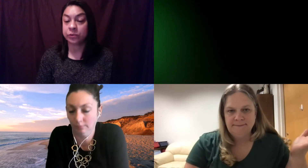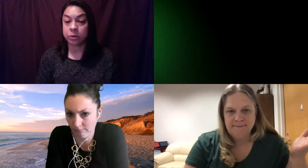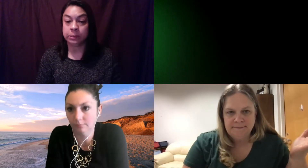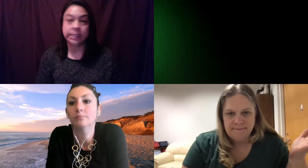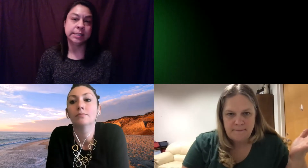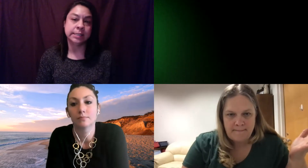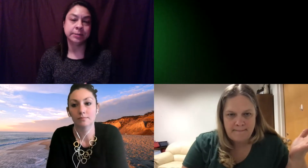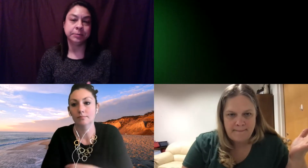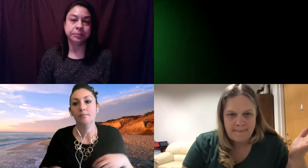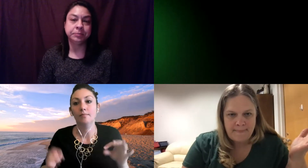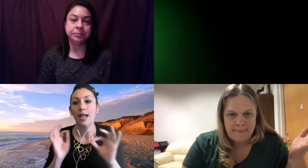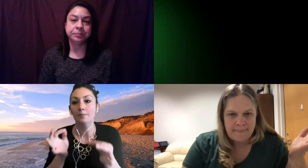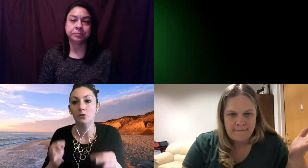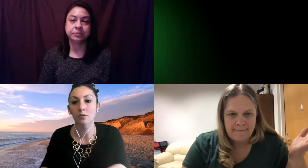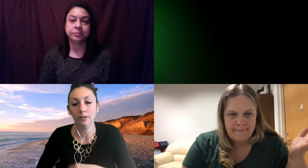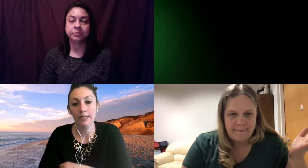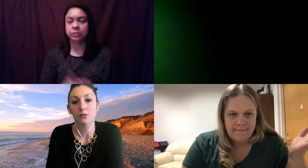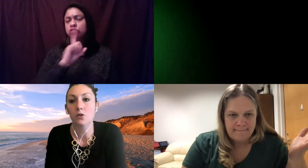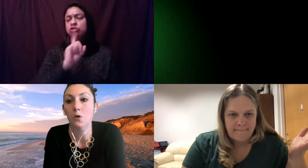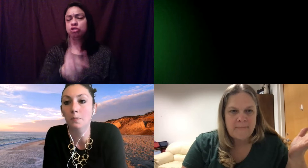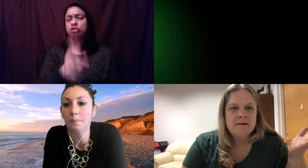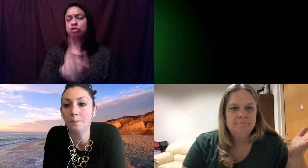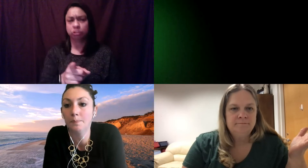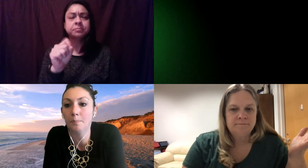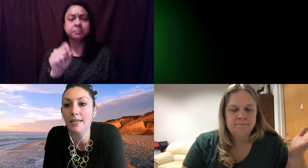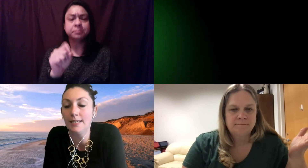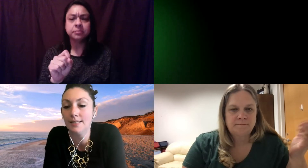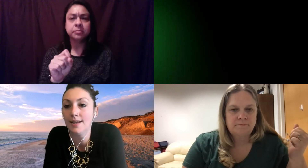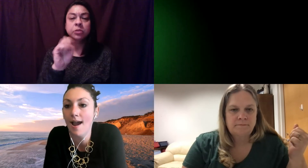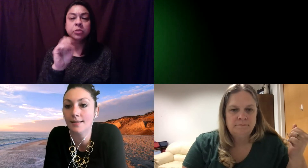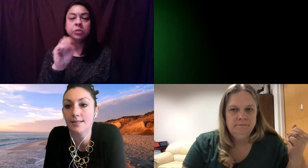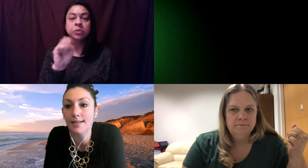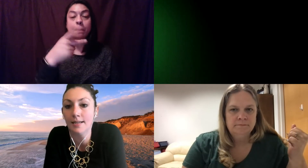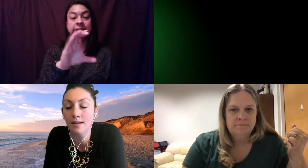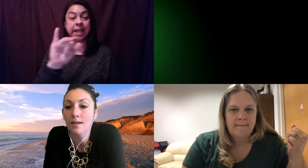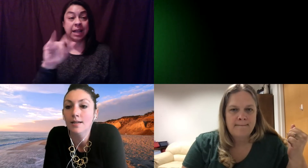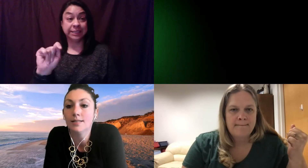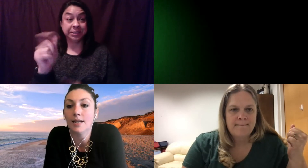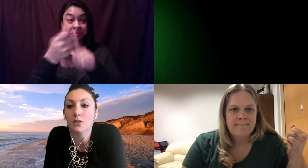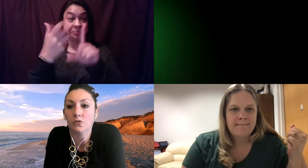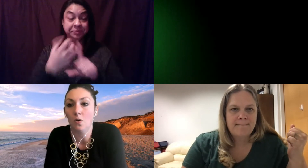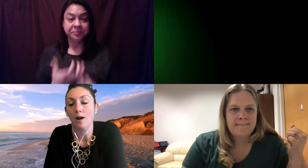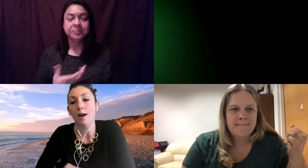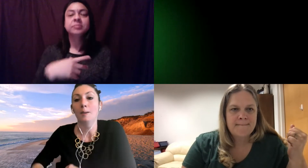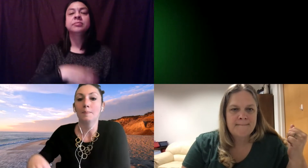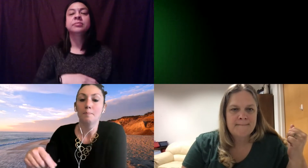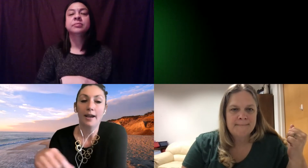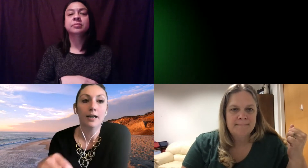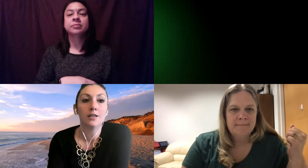stands for, please? Absolutely. So PCIT stands